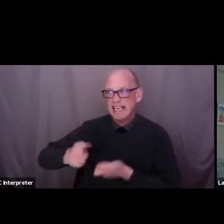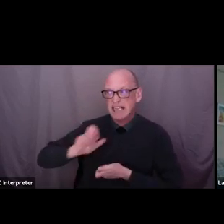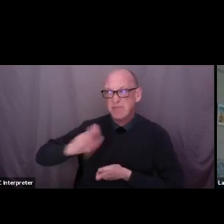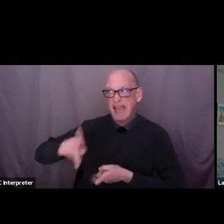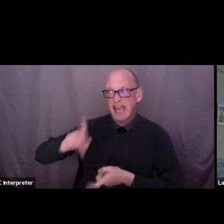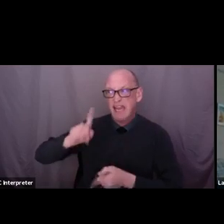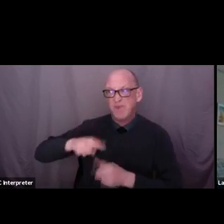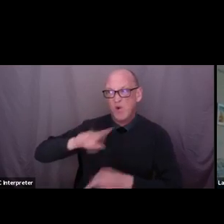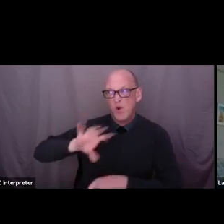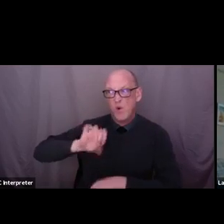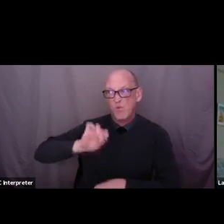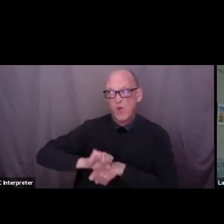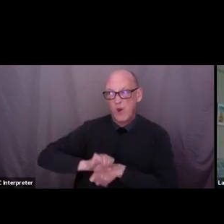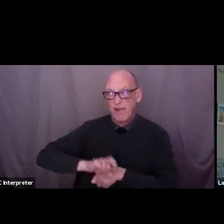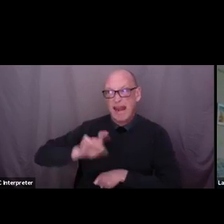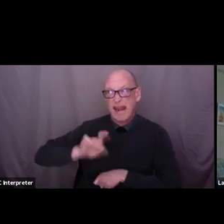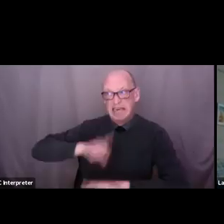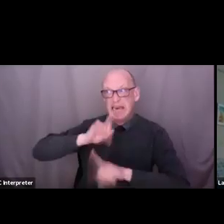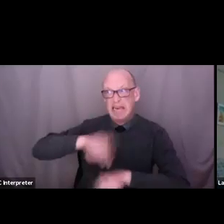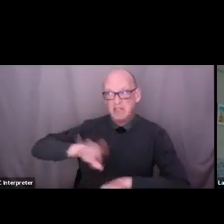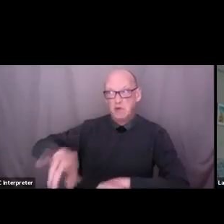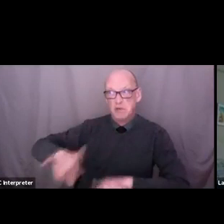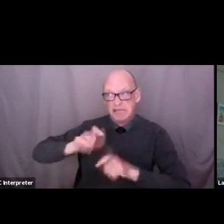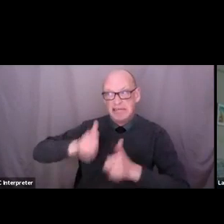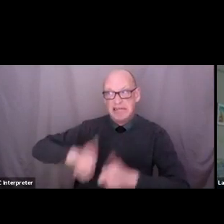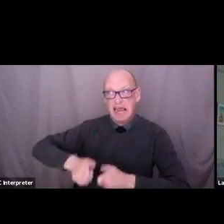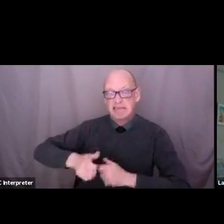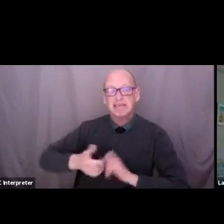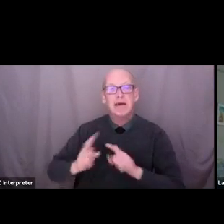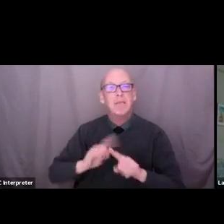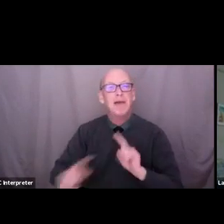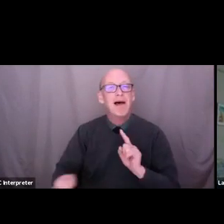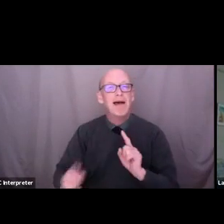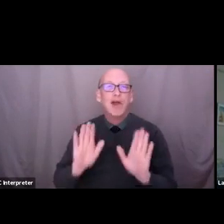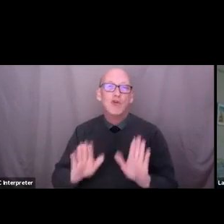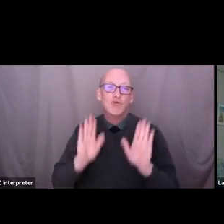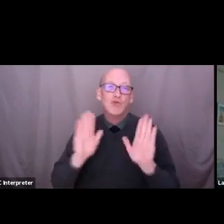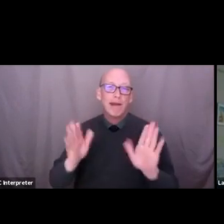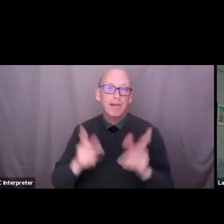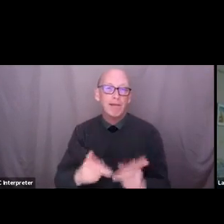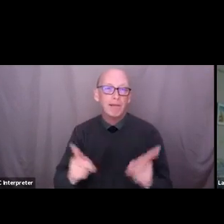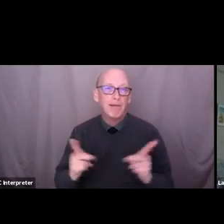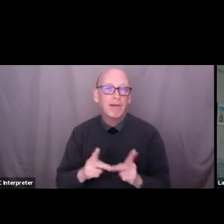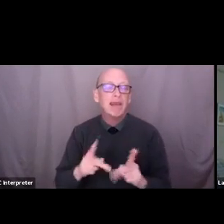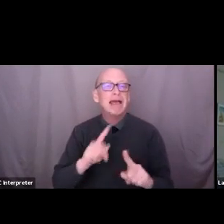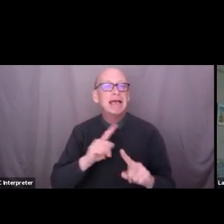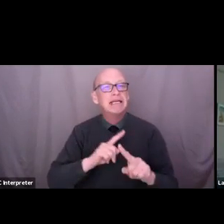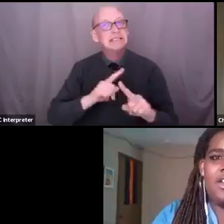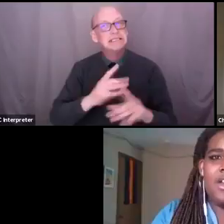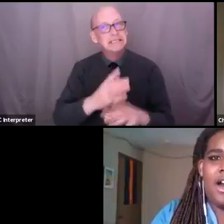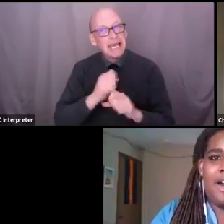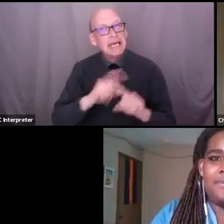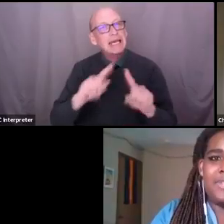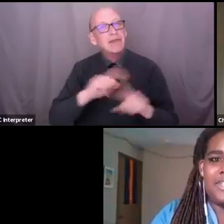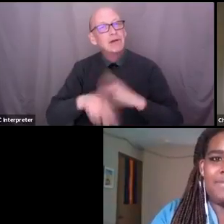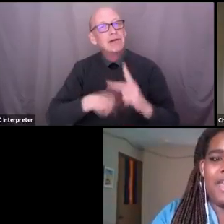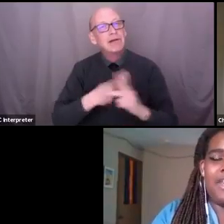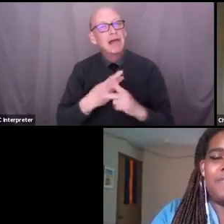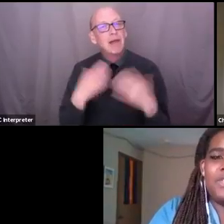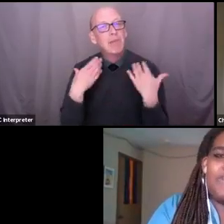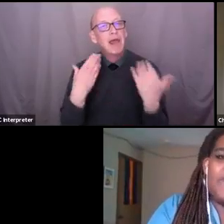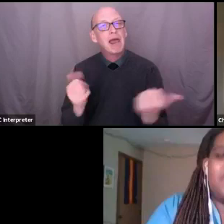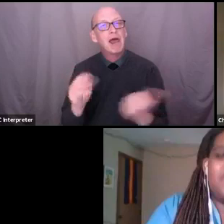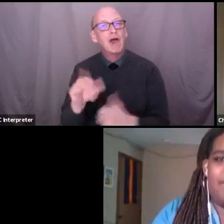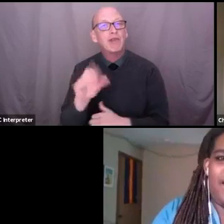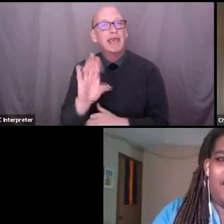to get to that on some point. But it's just been a really great place to get all different kinds of healthcare needs met. And I'm